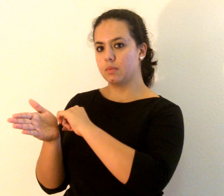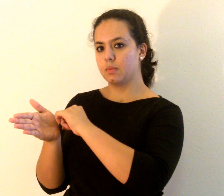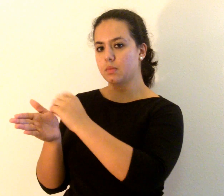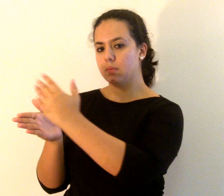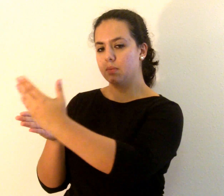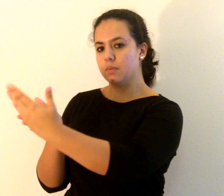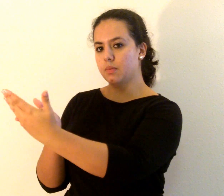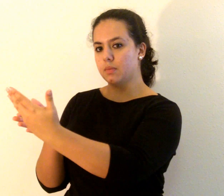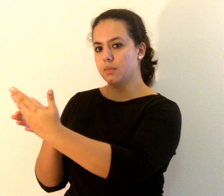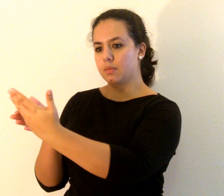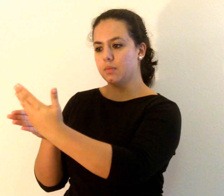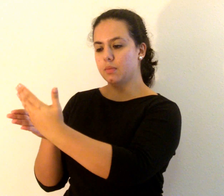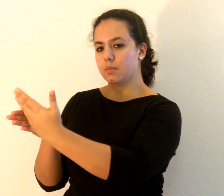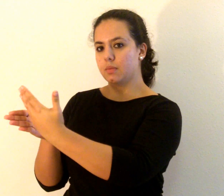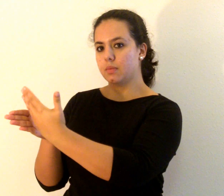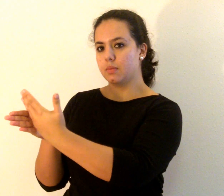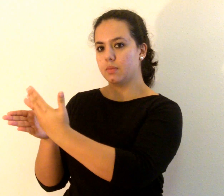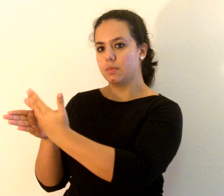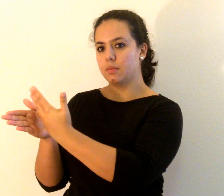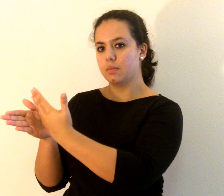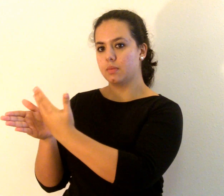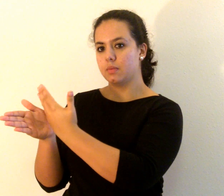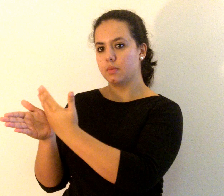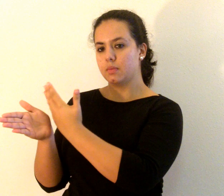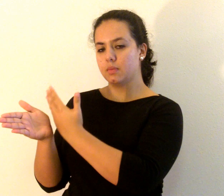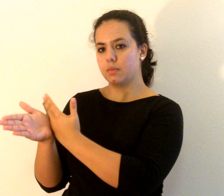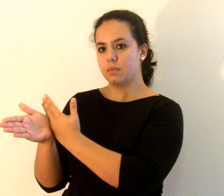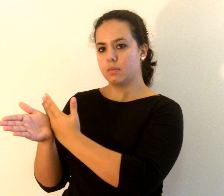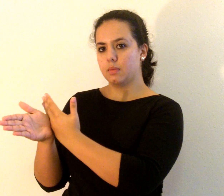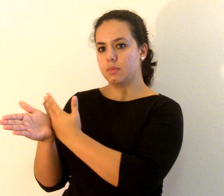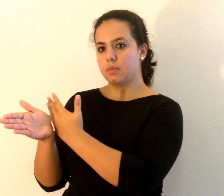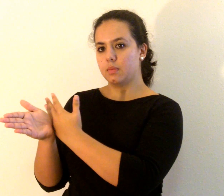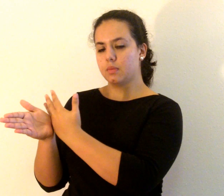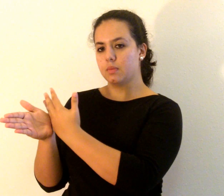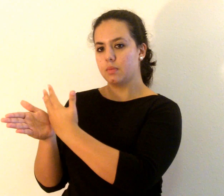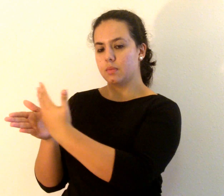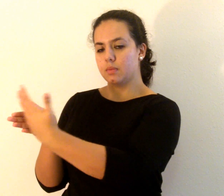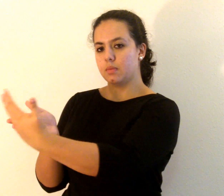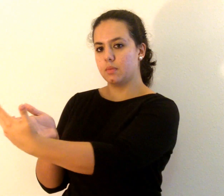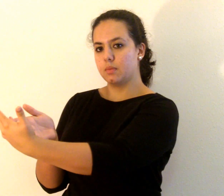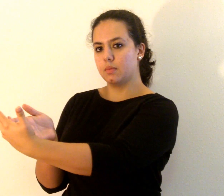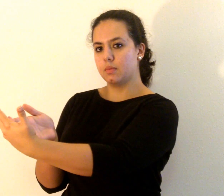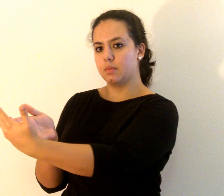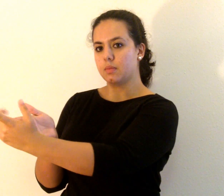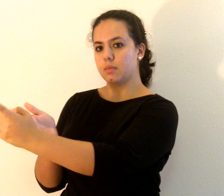Sunday, Monday, Tuesday, Wednesday, Thursday, Friday, Saturday, all on your hand here. So you have the week.